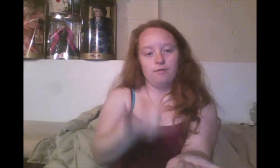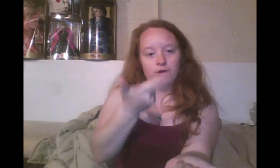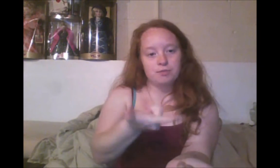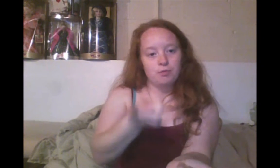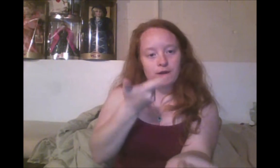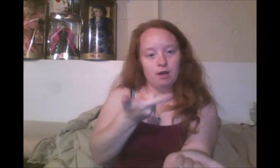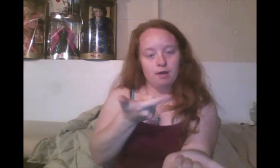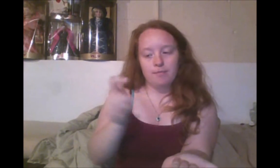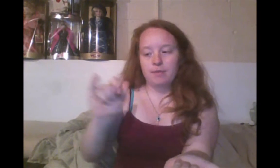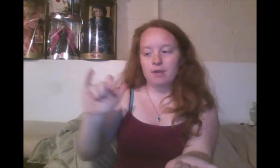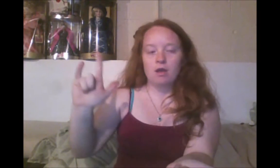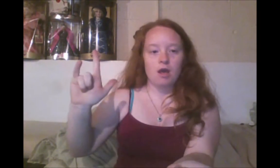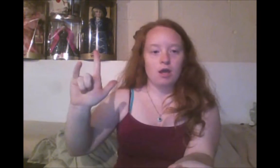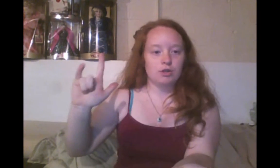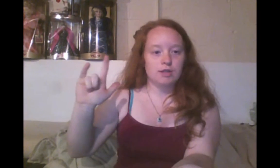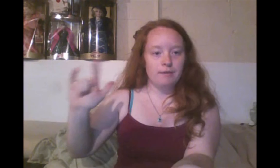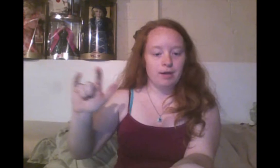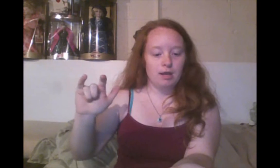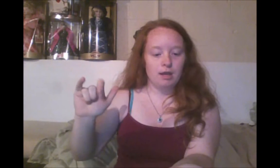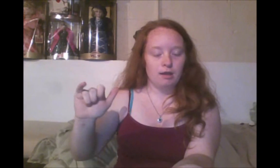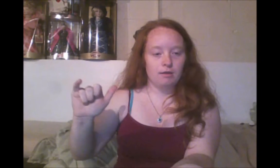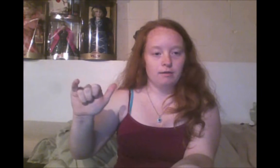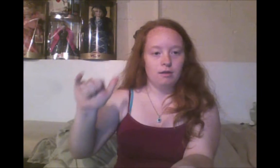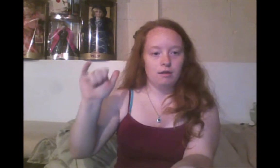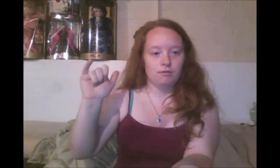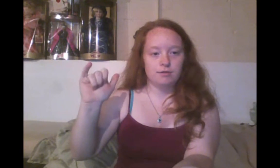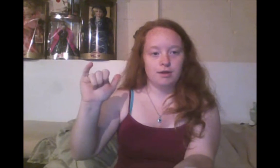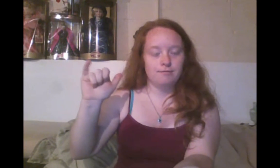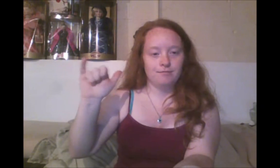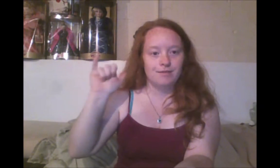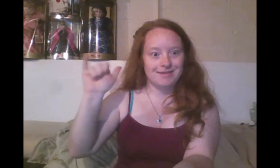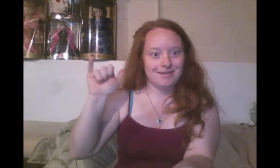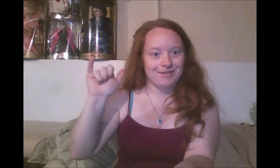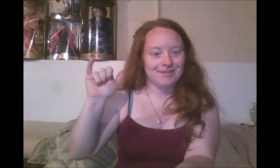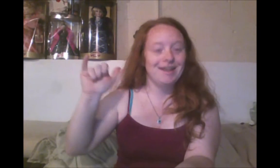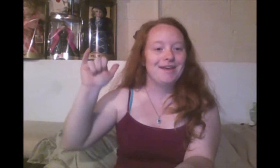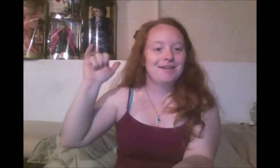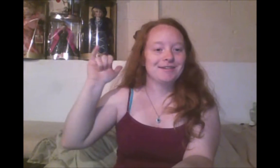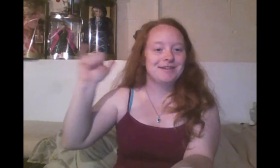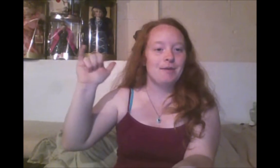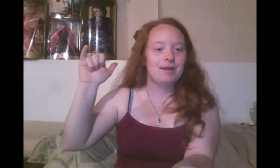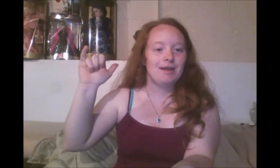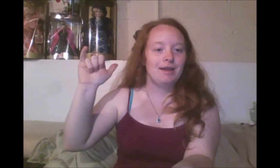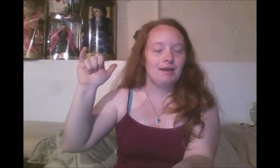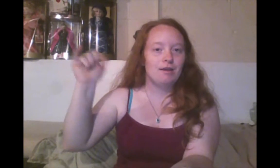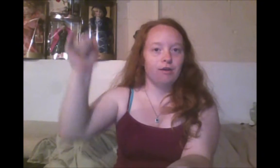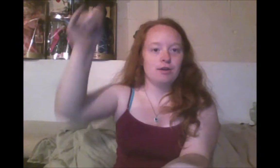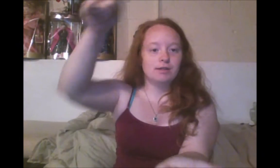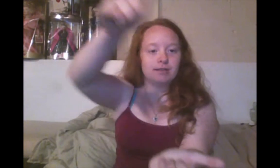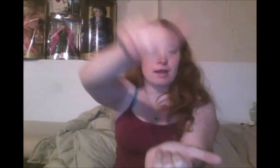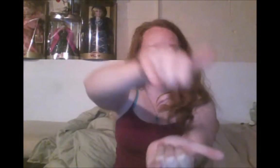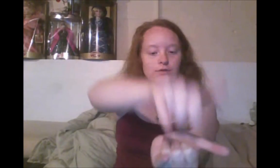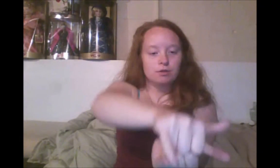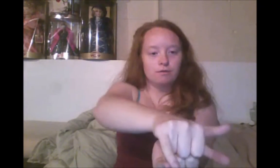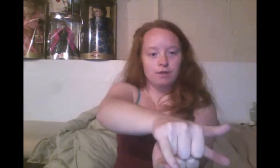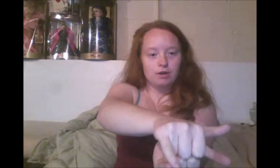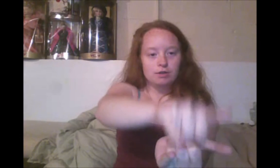fingers point up, and your dominant hand, sorry, this is how it goes, your dominant hand down, so your fingers